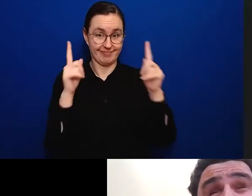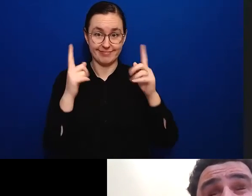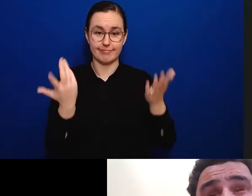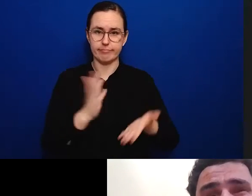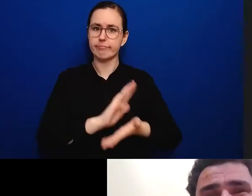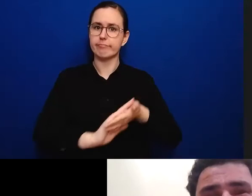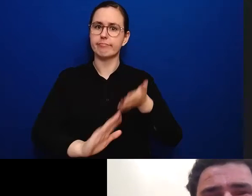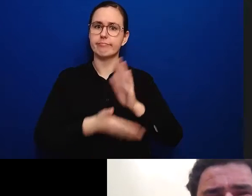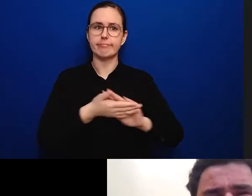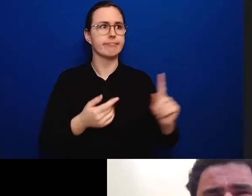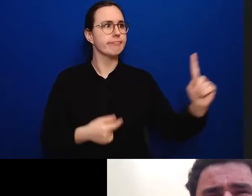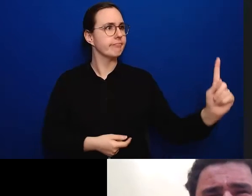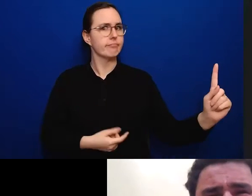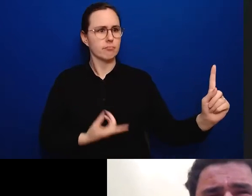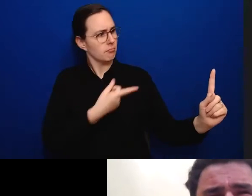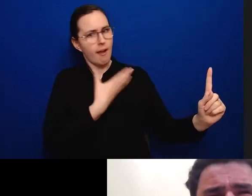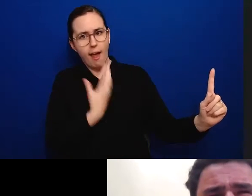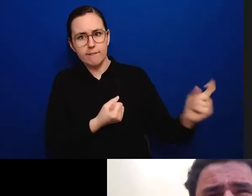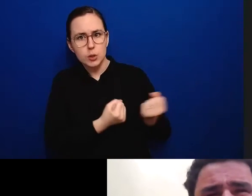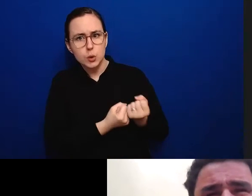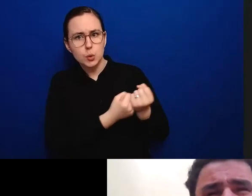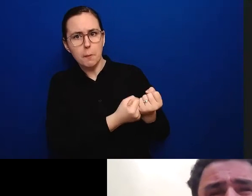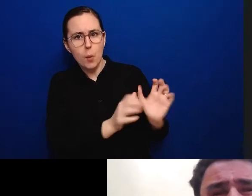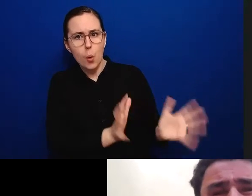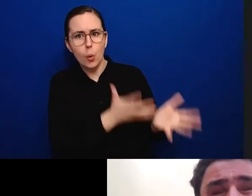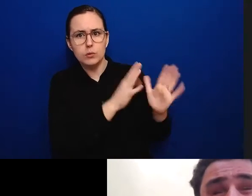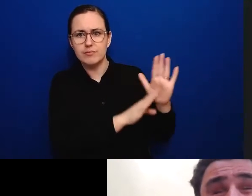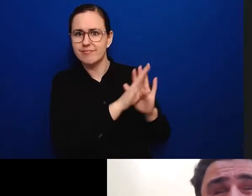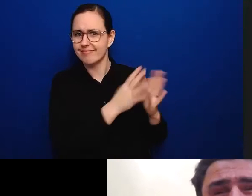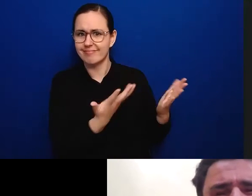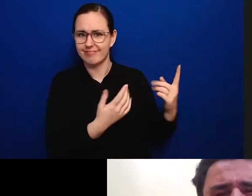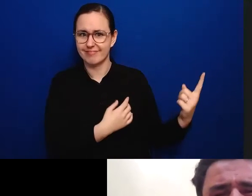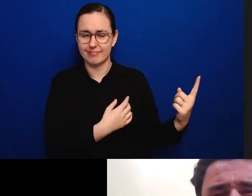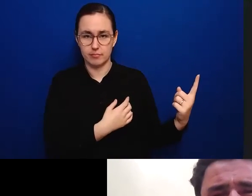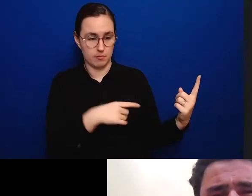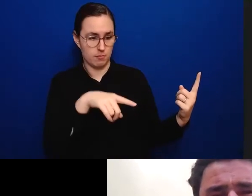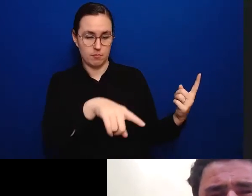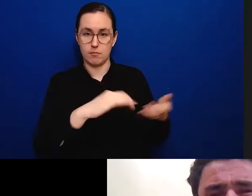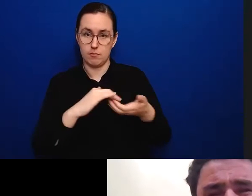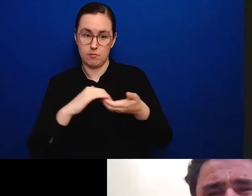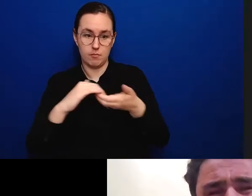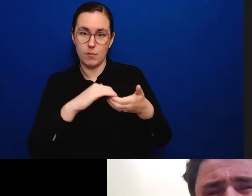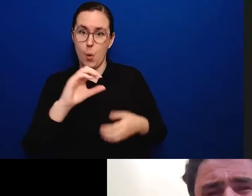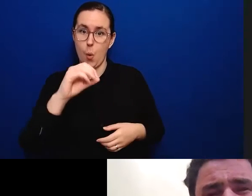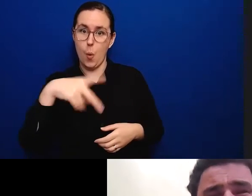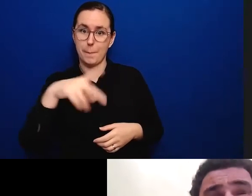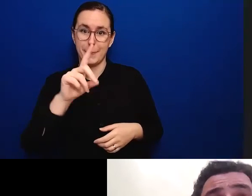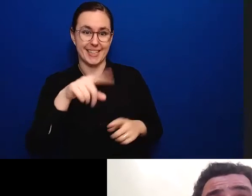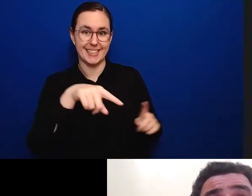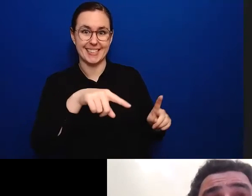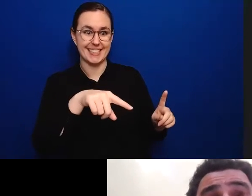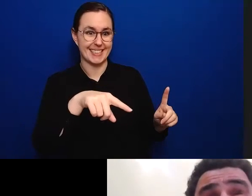basically there is when there is no youth, there will be no second line leadership in those organizations. As a result,